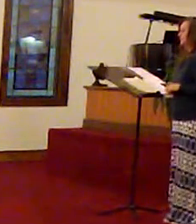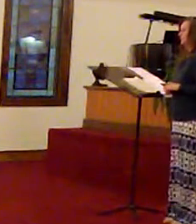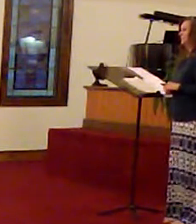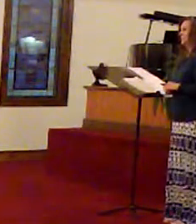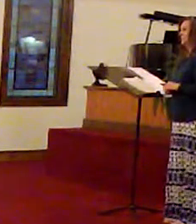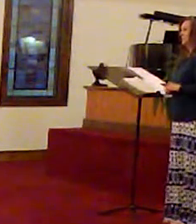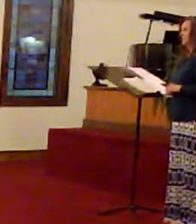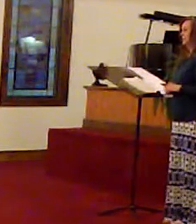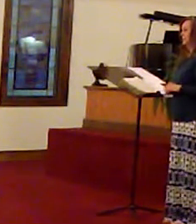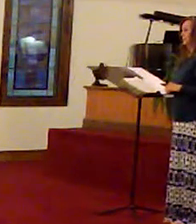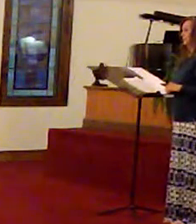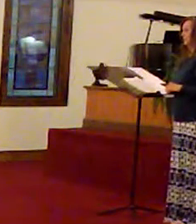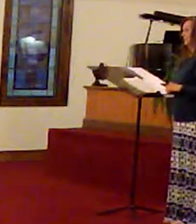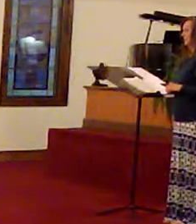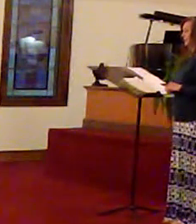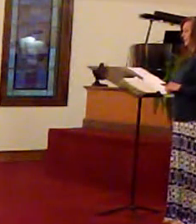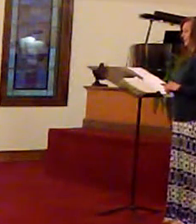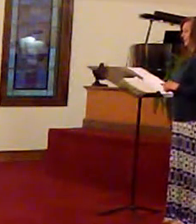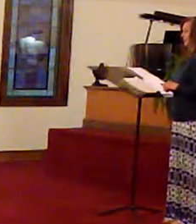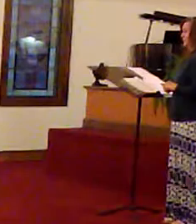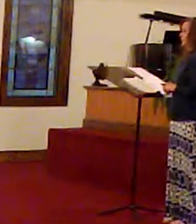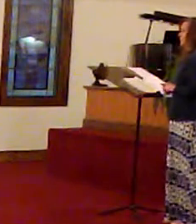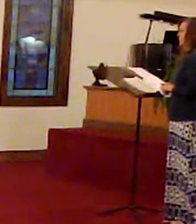Please understand what I'm saying here.